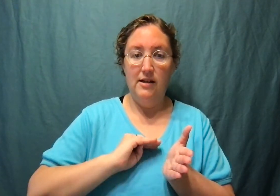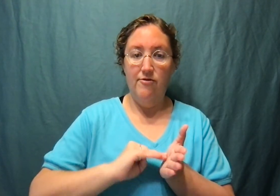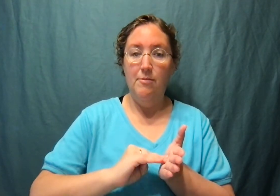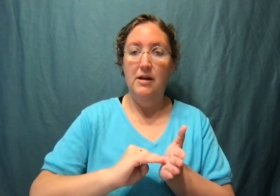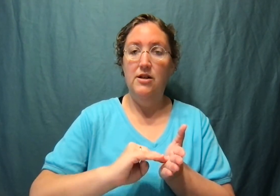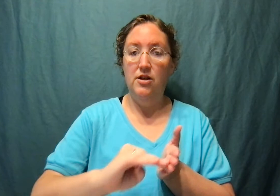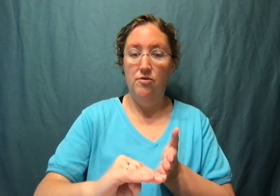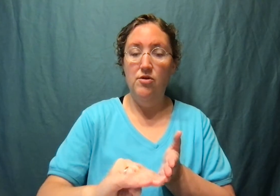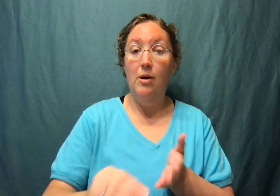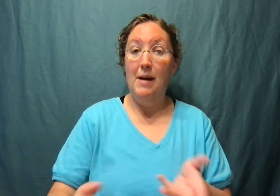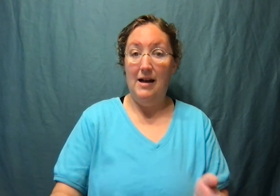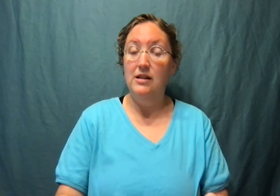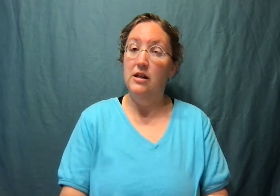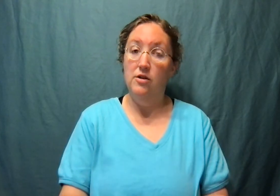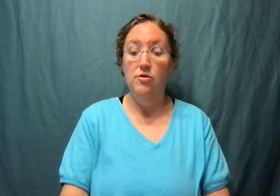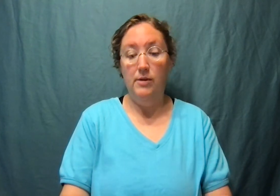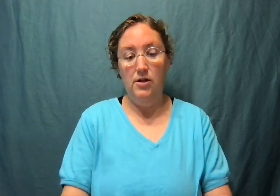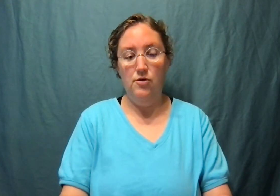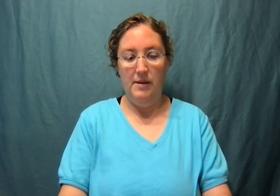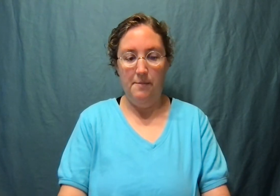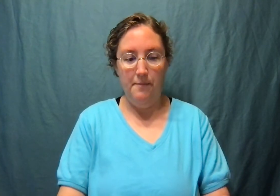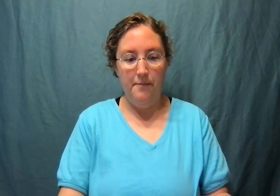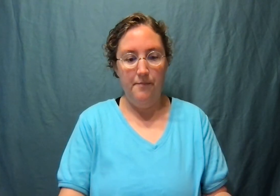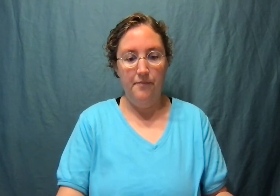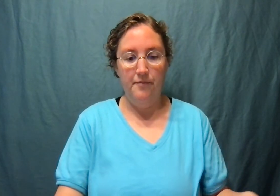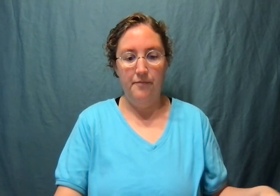from me to you, so I'm asking you to excuse me.